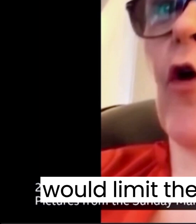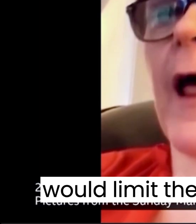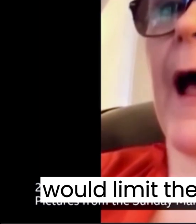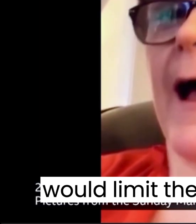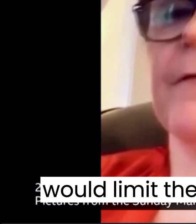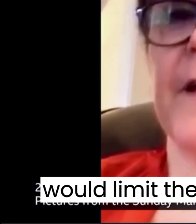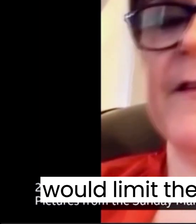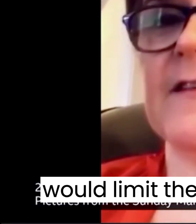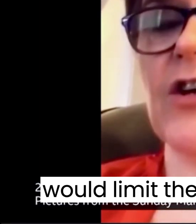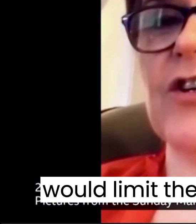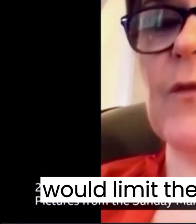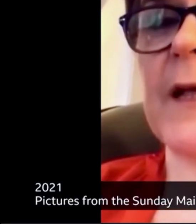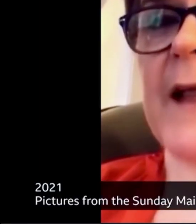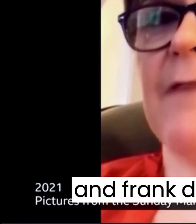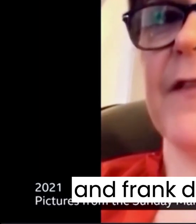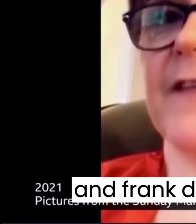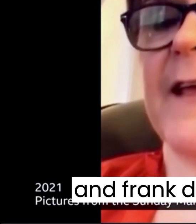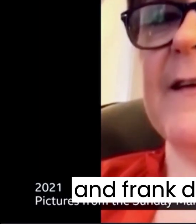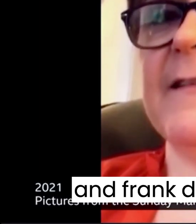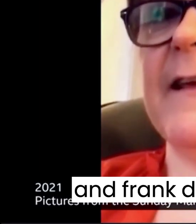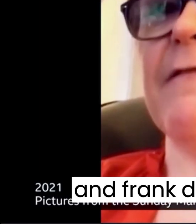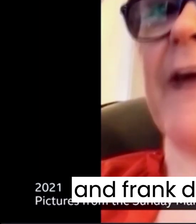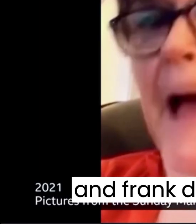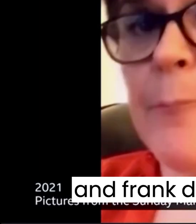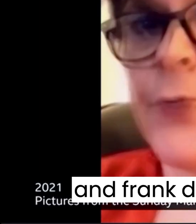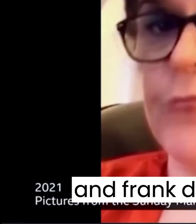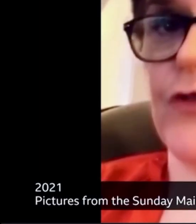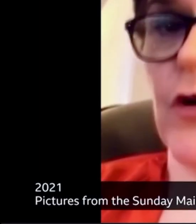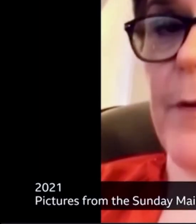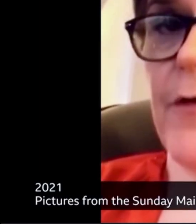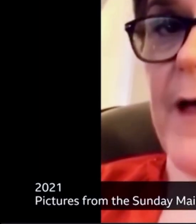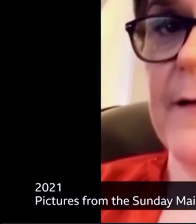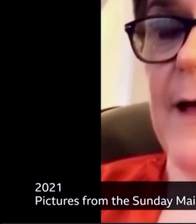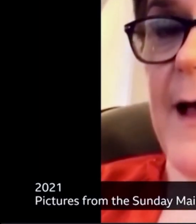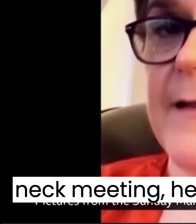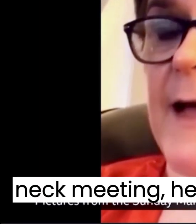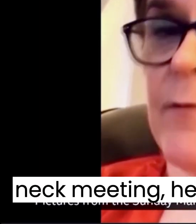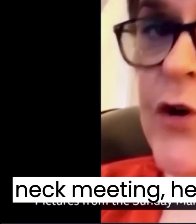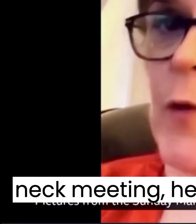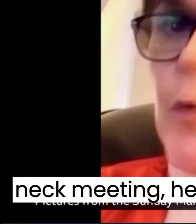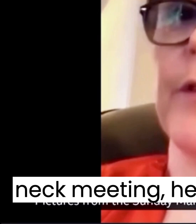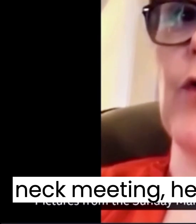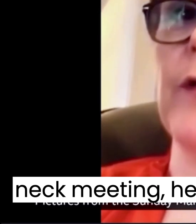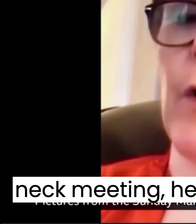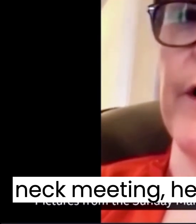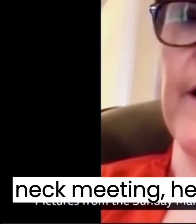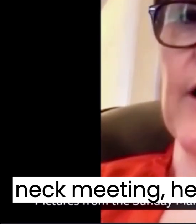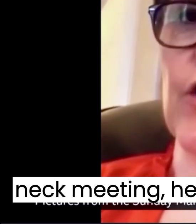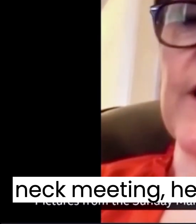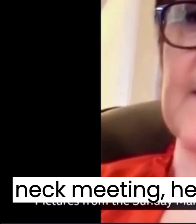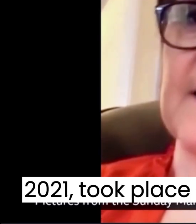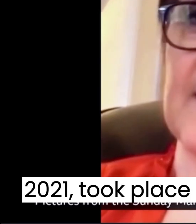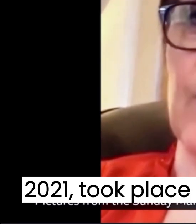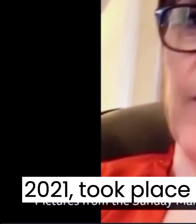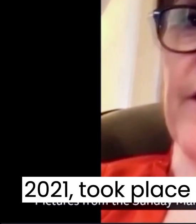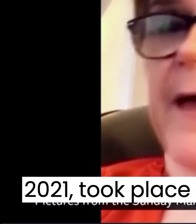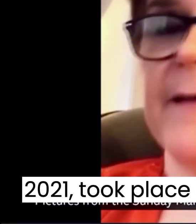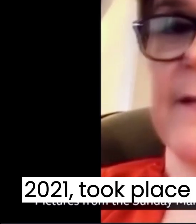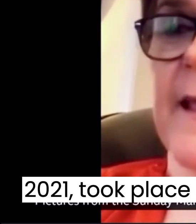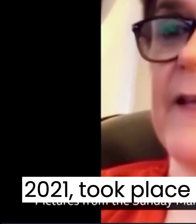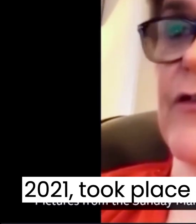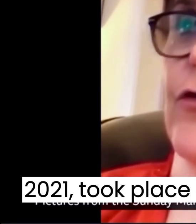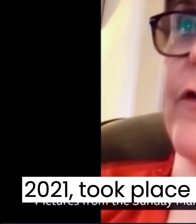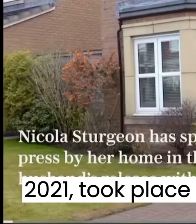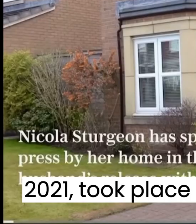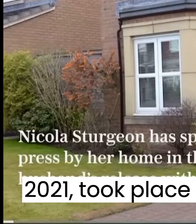the ability for open, free, and frank discussion. The SNP NEC meeting held on the 20th of March 2021